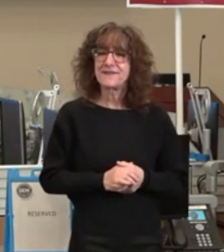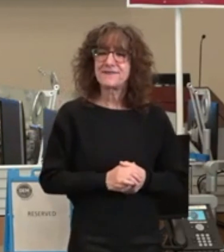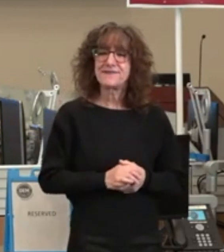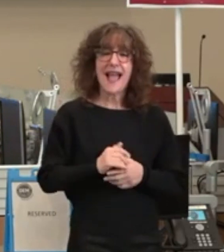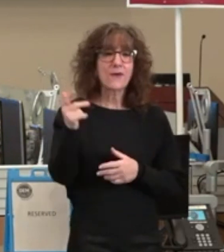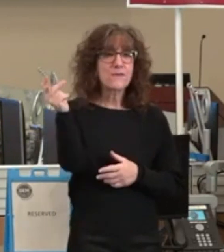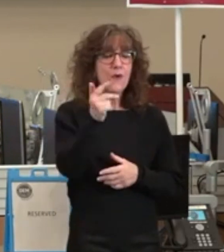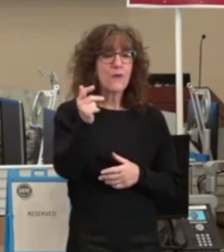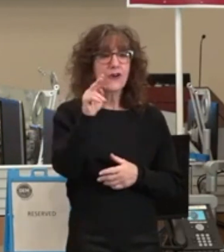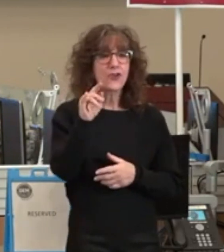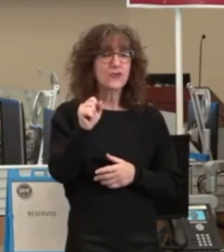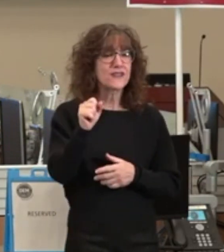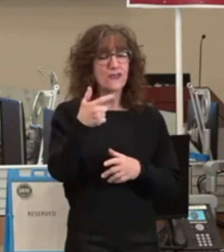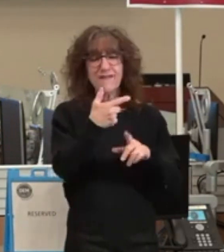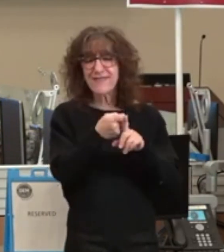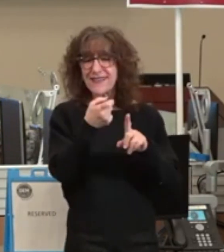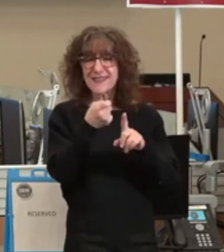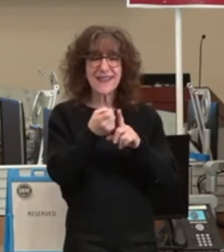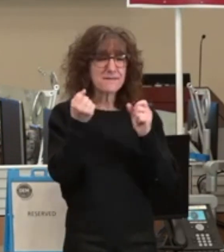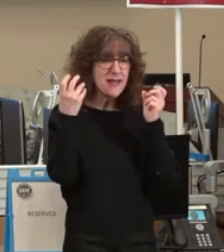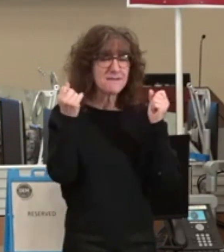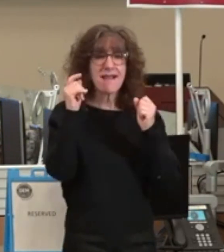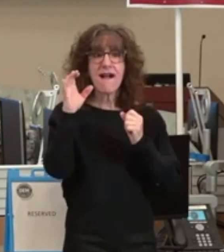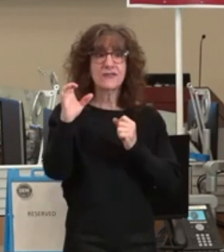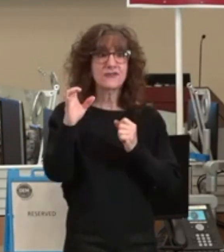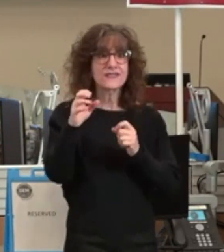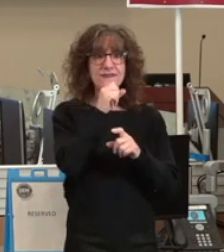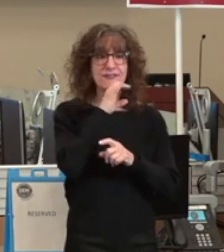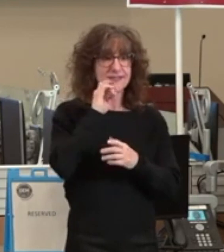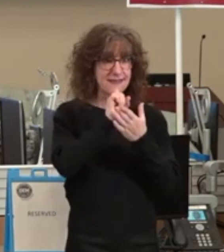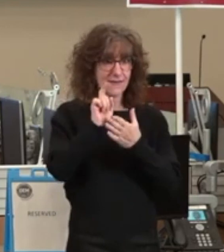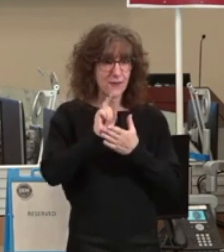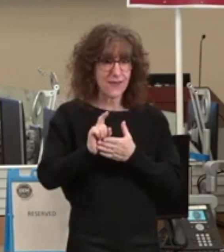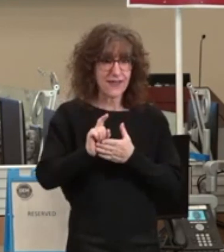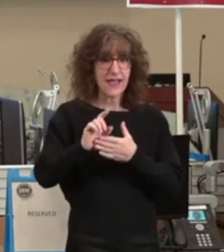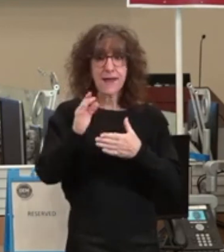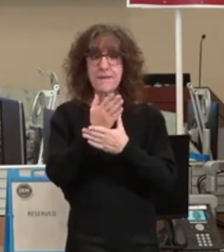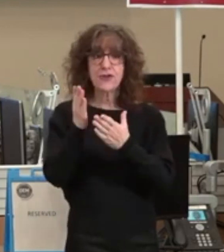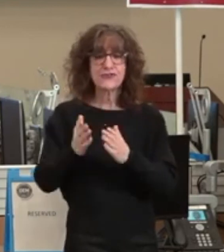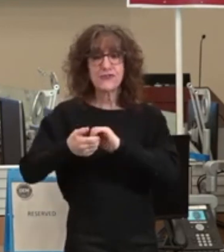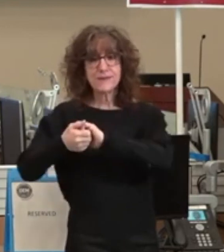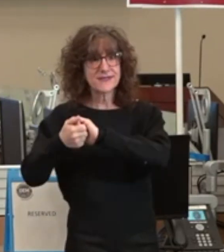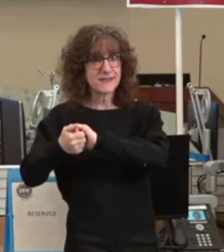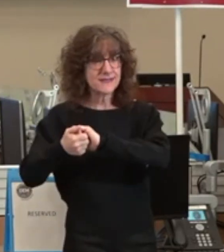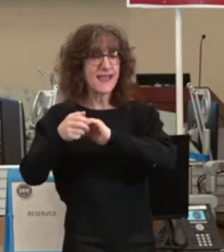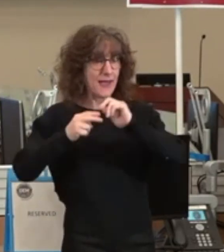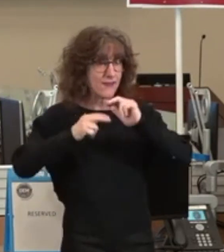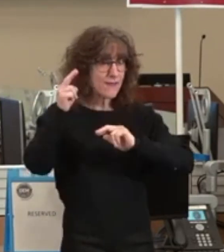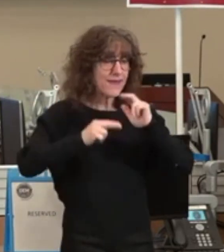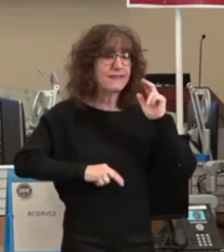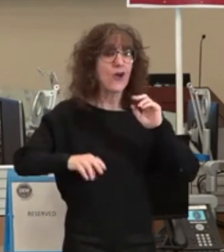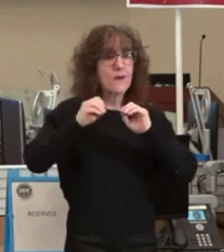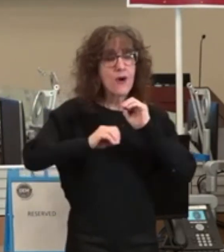Our mobile units are vaccinating hundreds of senior citizens each week. The partnerships we have formed and built upon